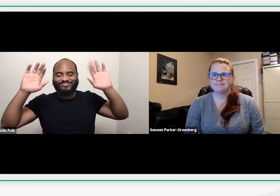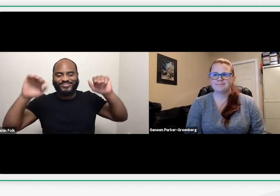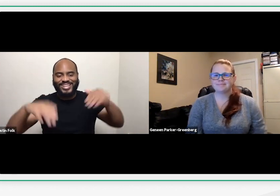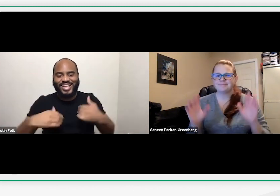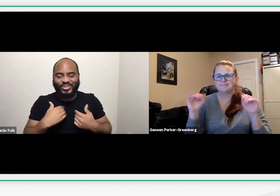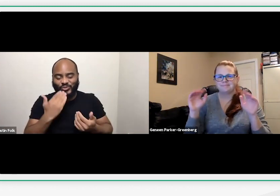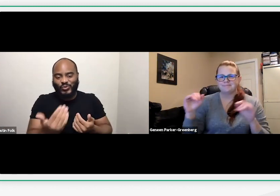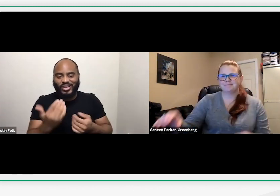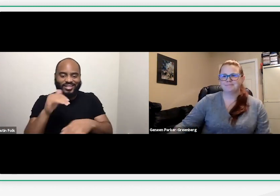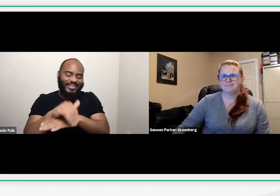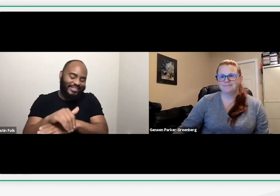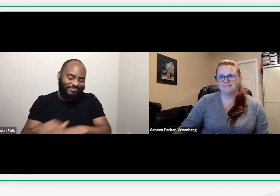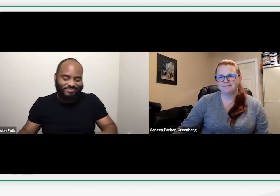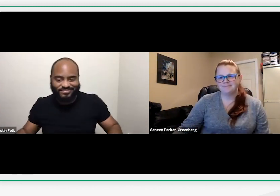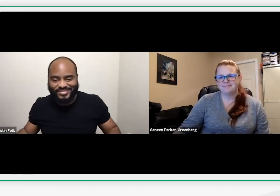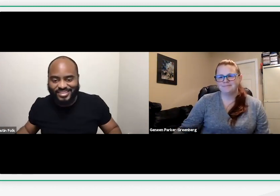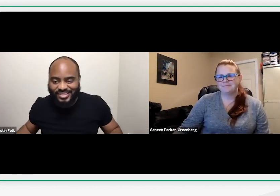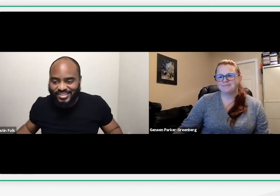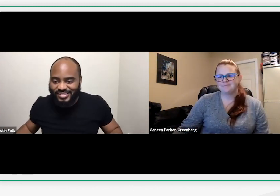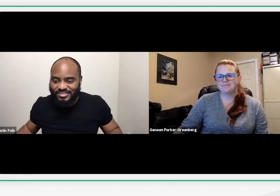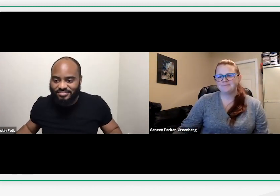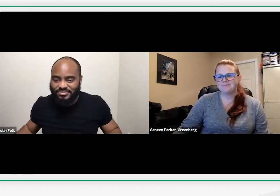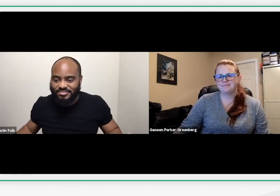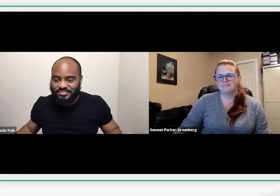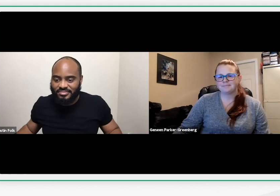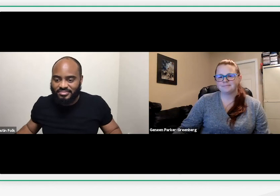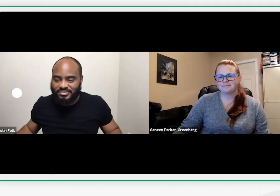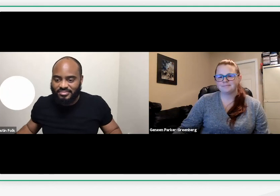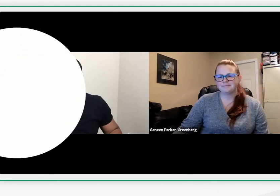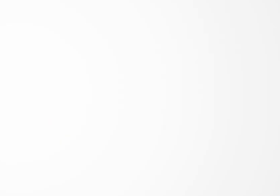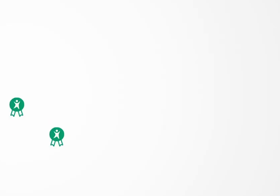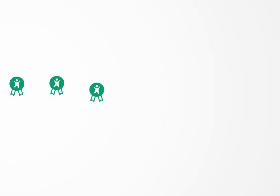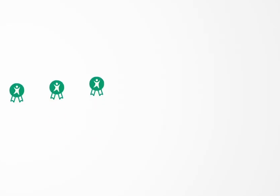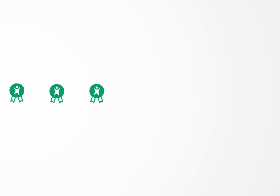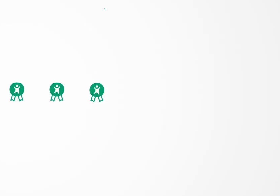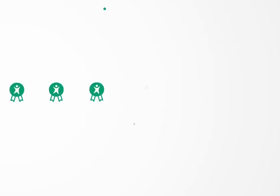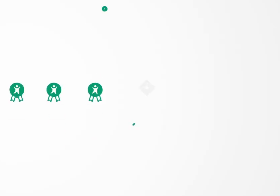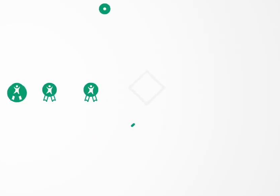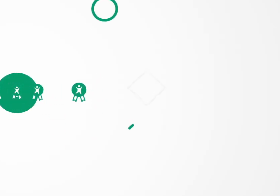part of this webinar as well. Thank you, everyone. Good Good night. goodbye and good night, folks.